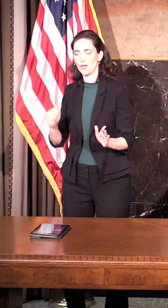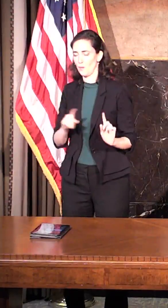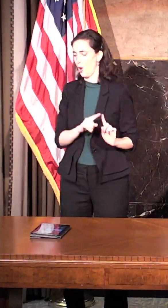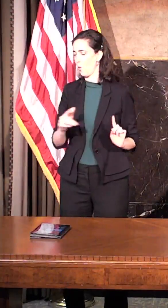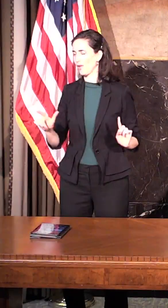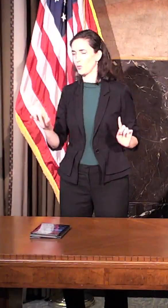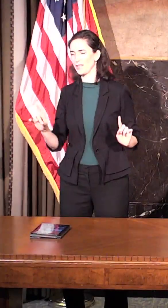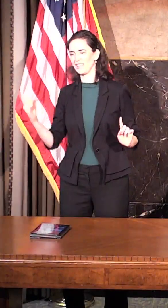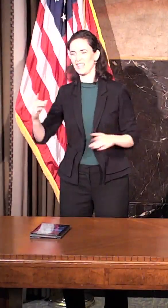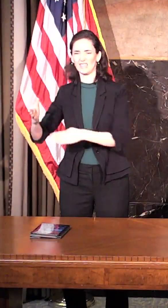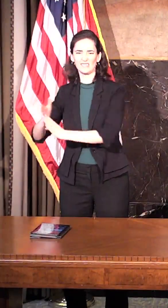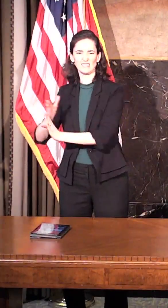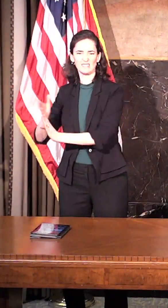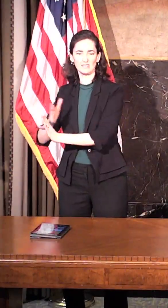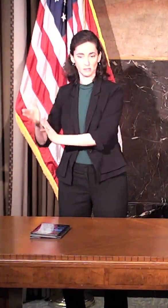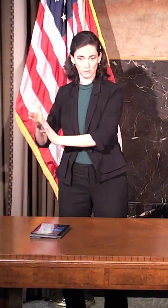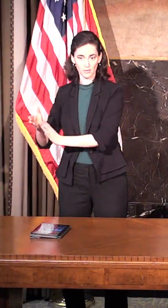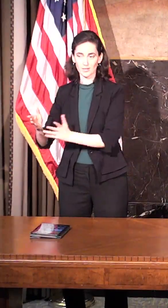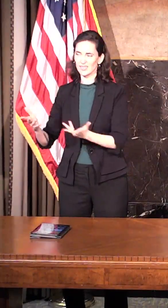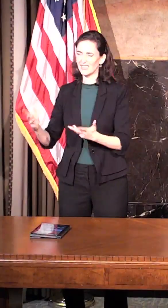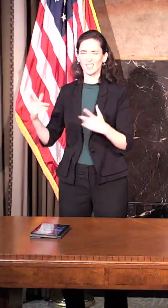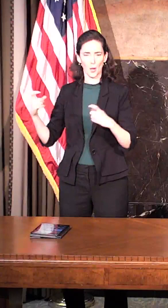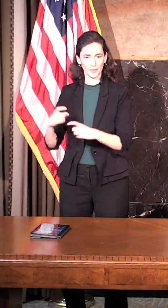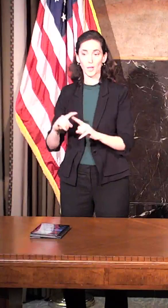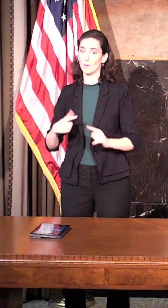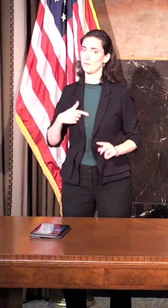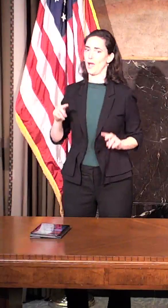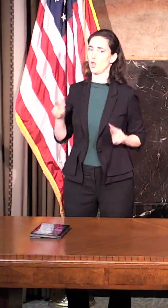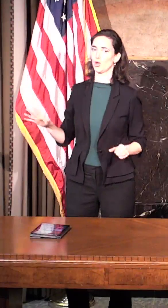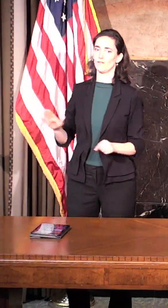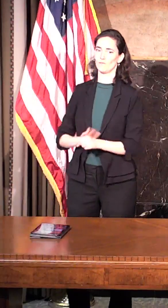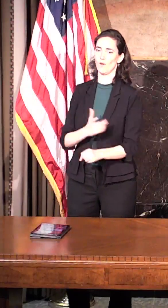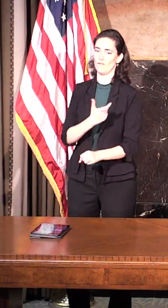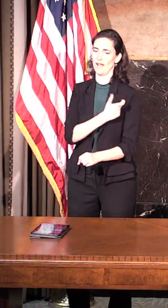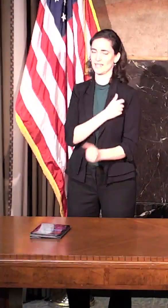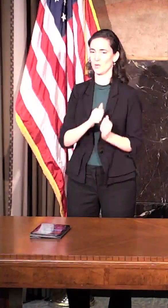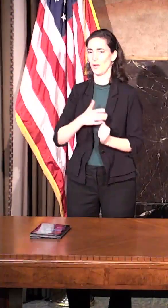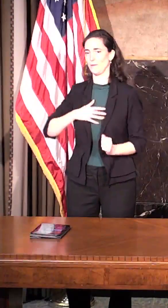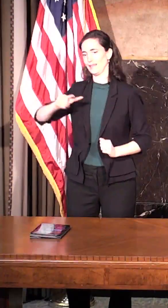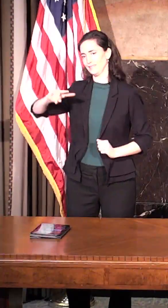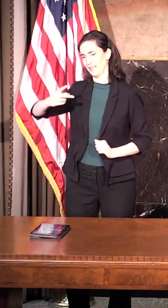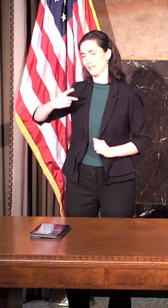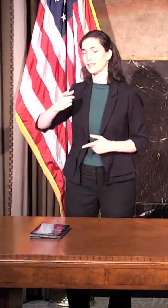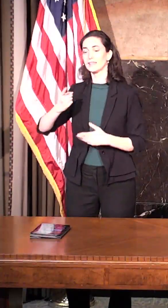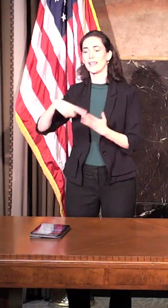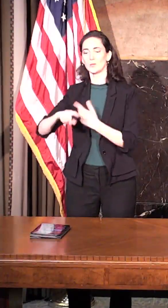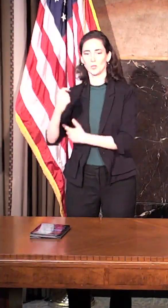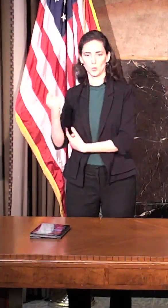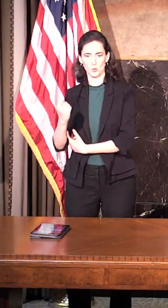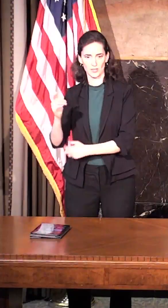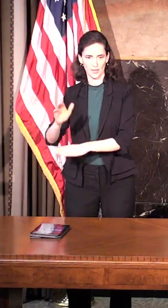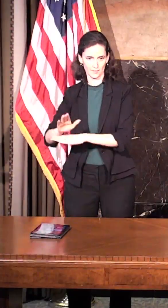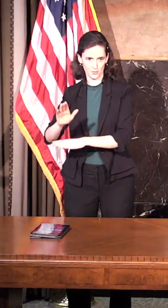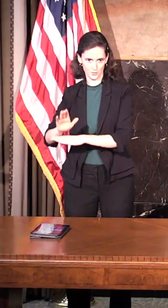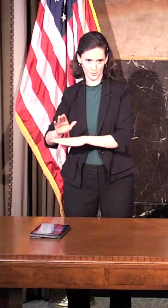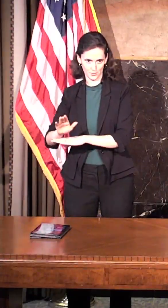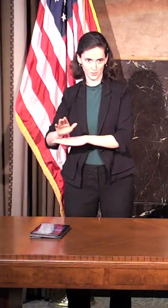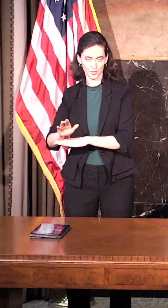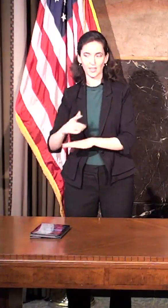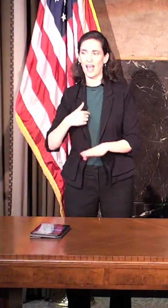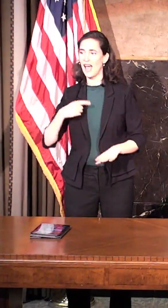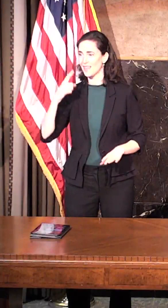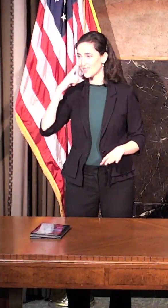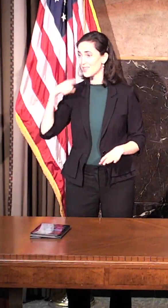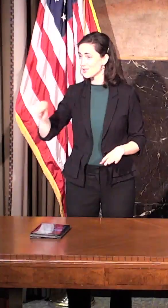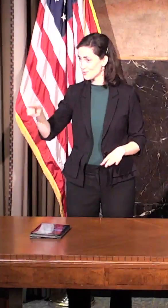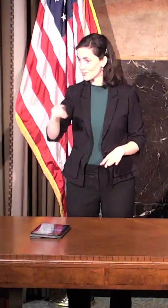Moderna. But I do look forward to being vaccinated with a second dose next Tuesday afternoon, and I think you're all